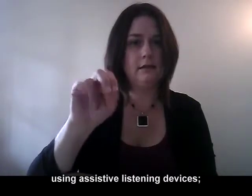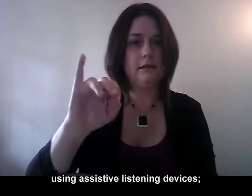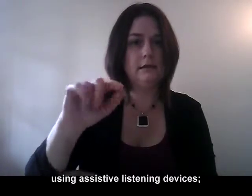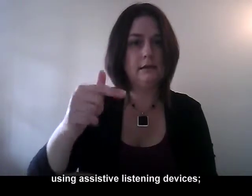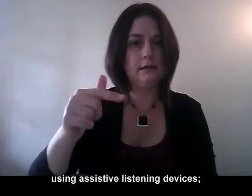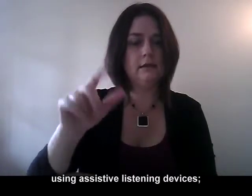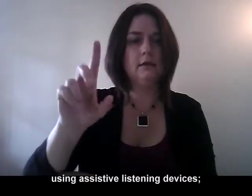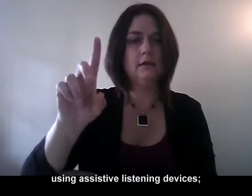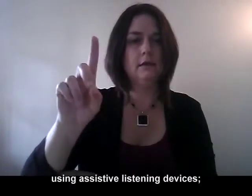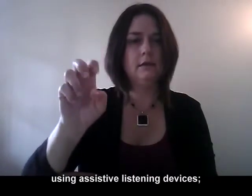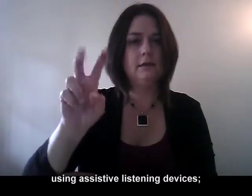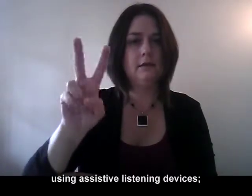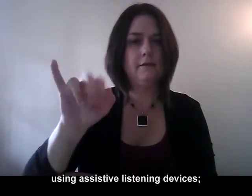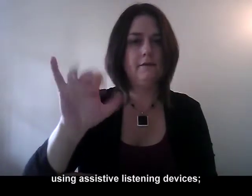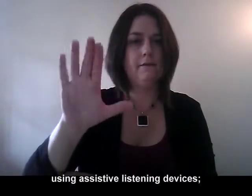Using assistive listening devices,